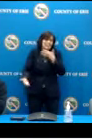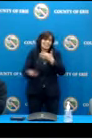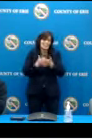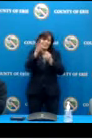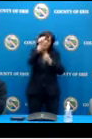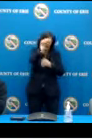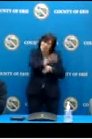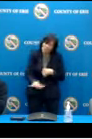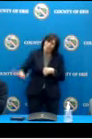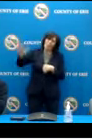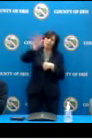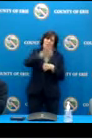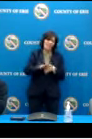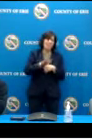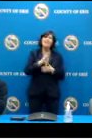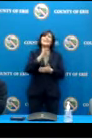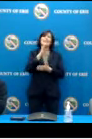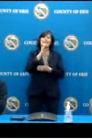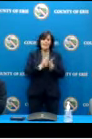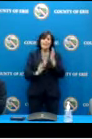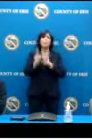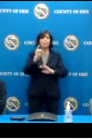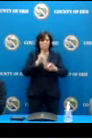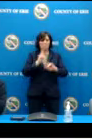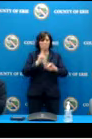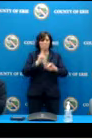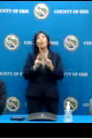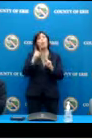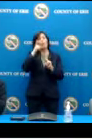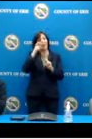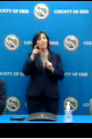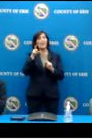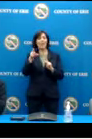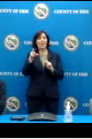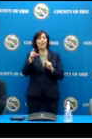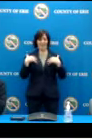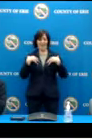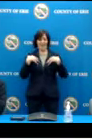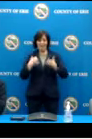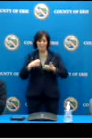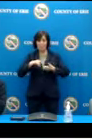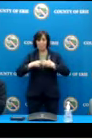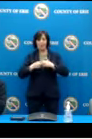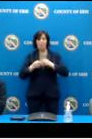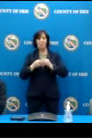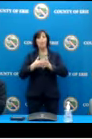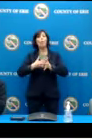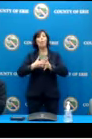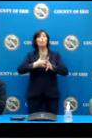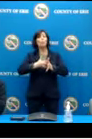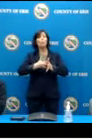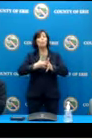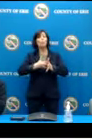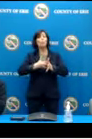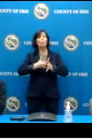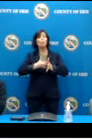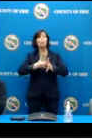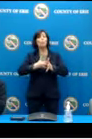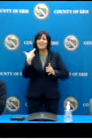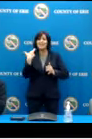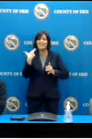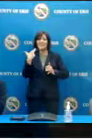across Erie County. There are certain individuals, because of some issues they may have health-wise, that are much more at risk for worse conditions,